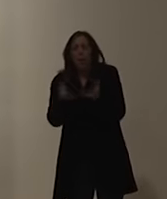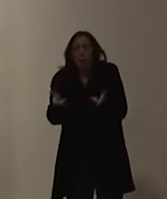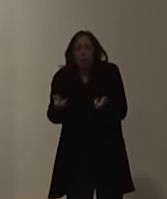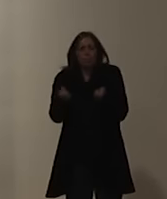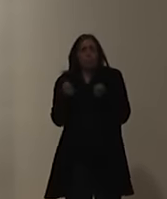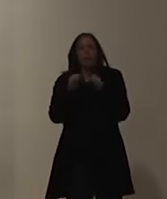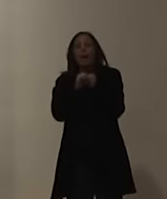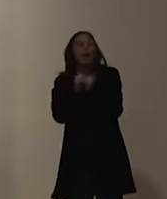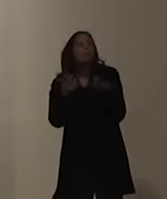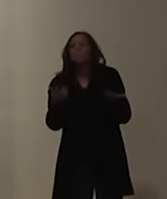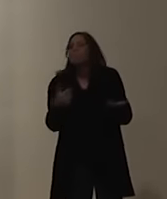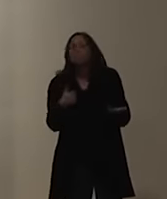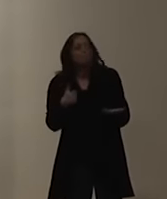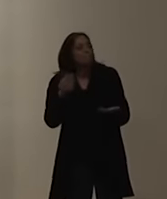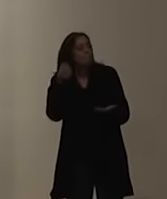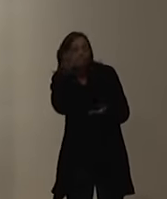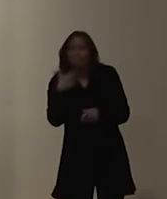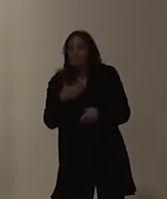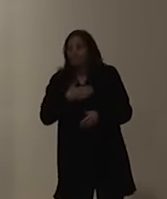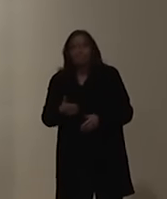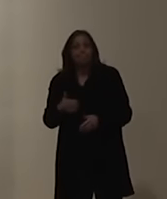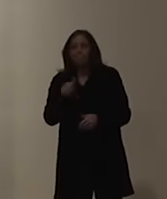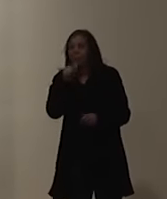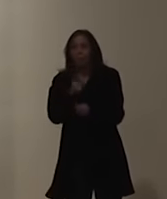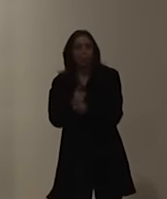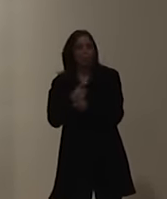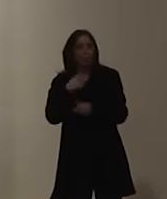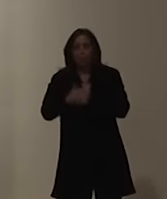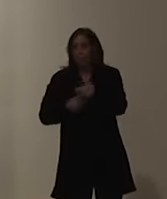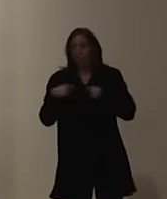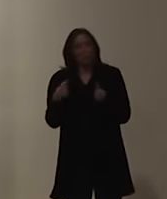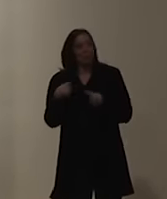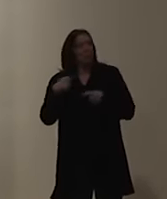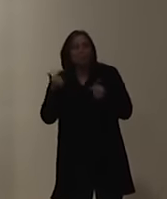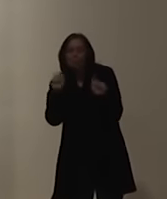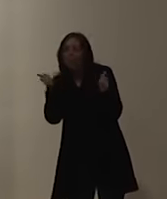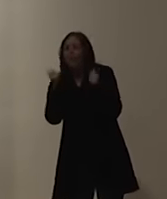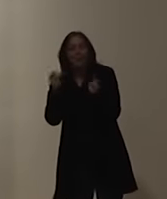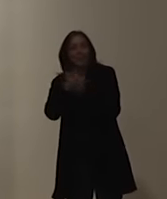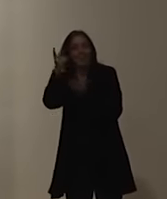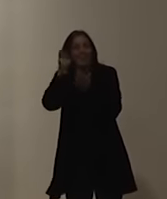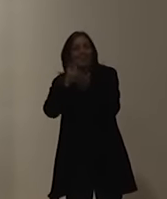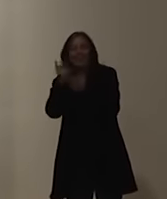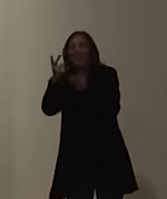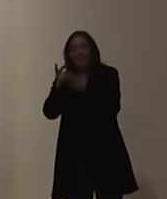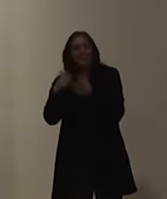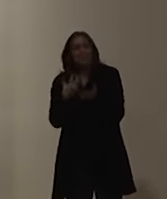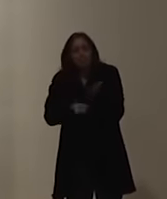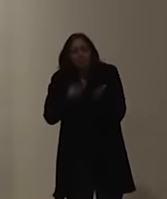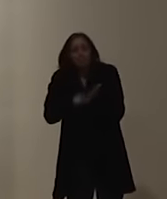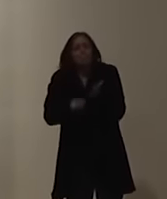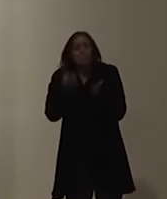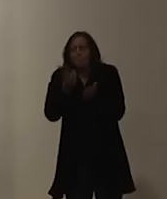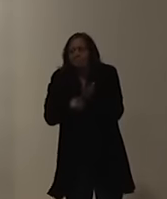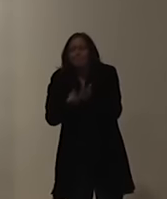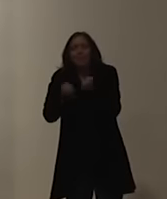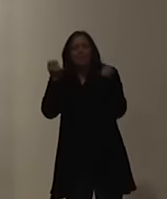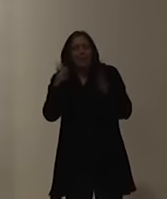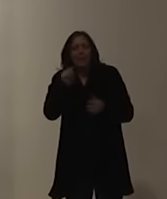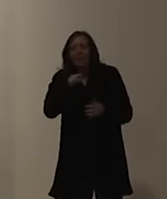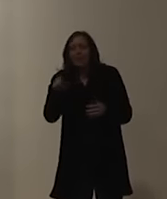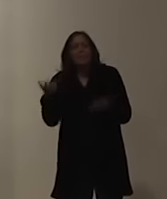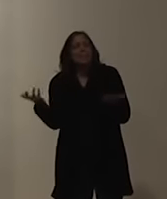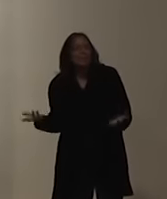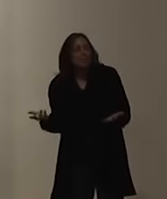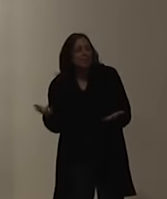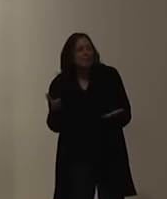all this loss. And I don't even think we know how many people were sick. I've already told you, I don't believe for a minute that we know when the other outbreaks have happened in the